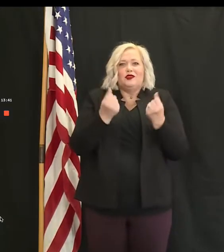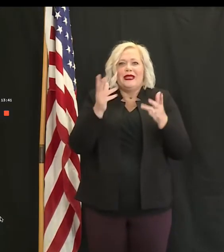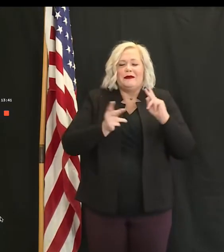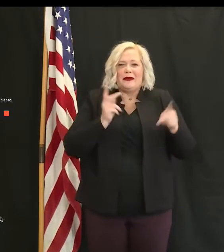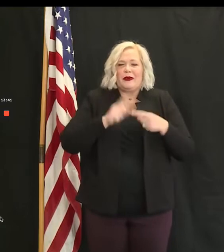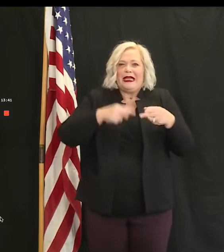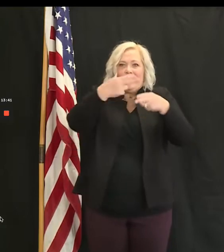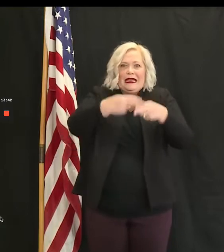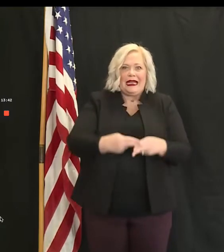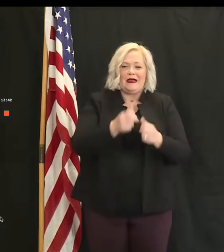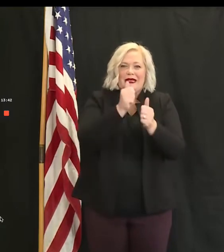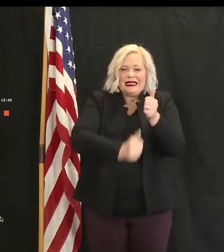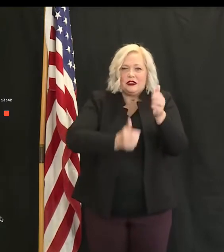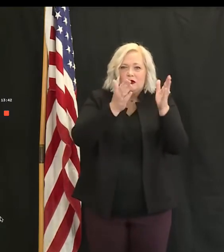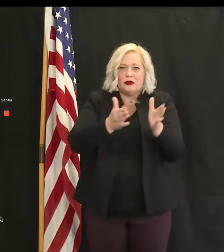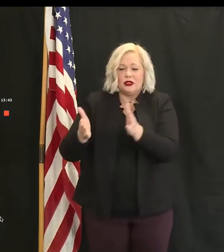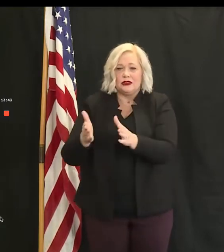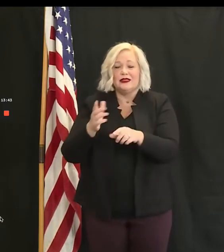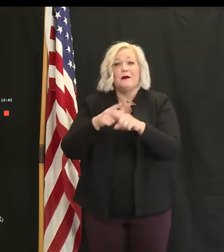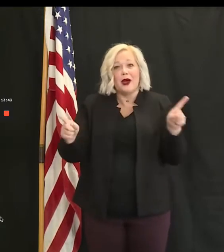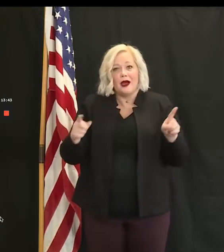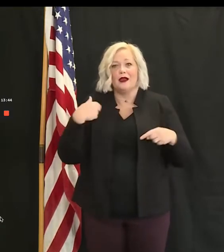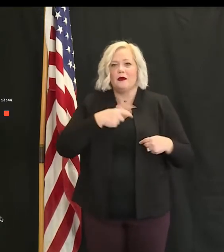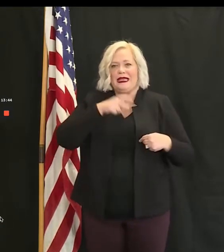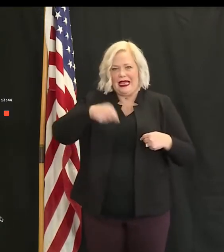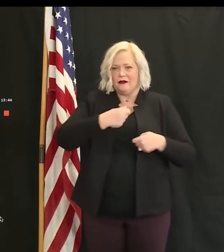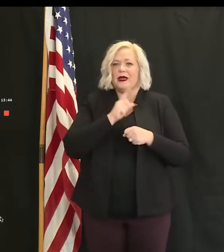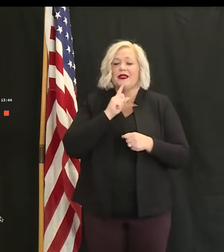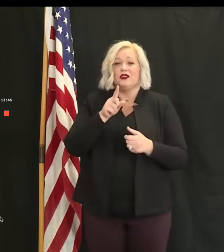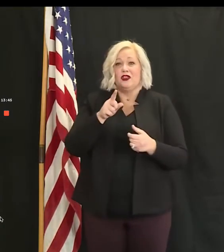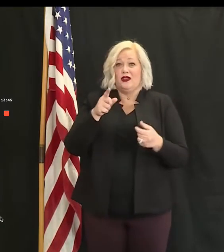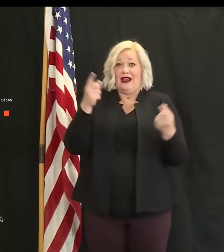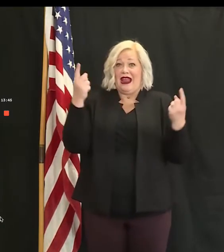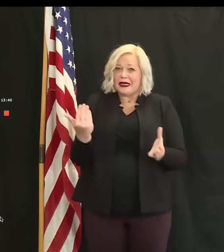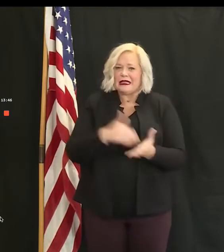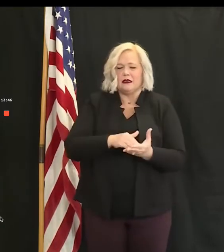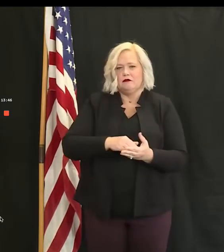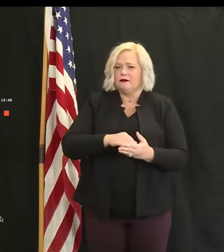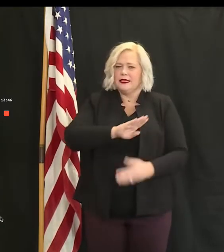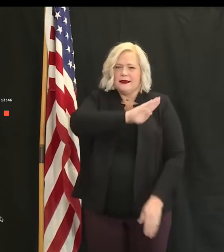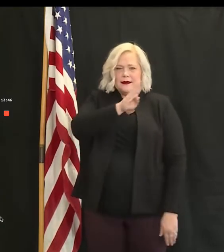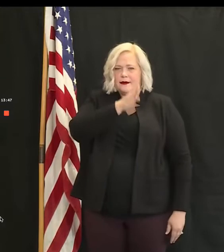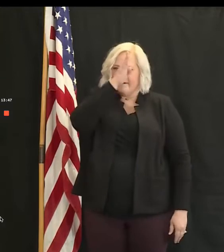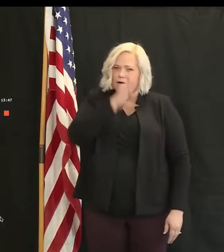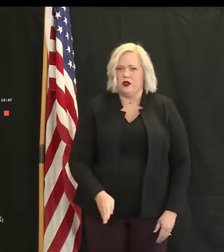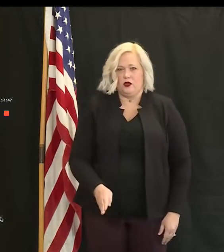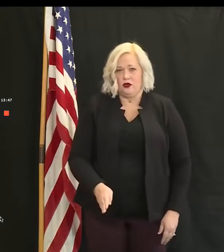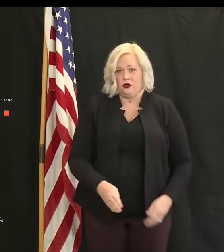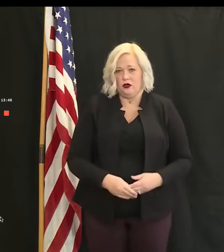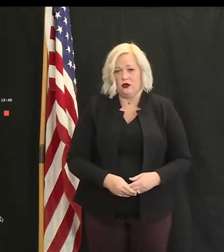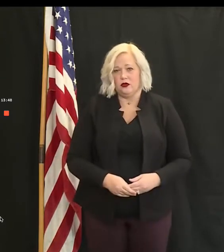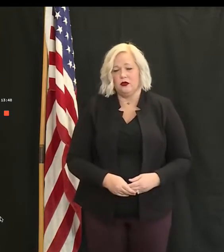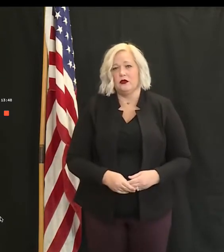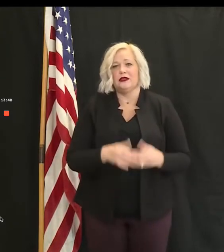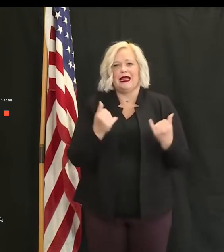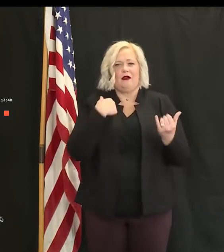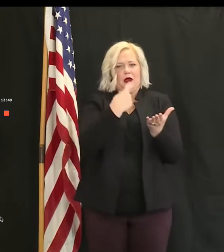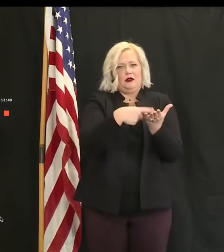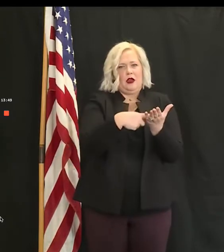to ensure that this never, ever happens again. I would now like to discuss the